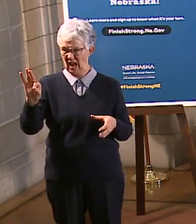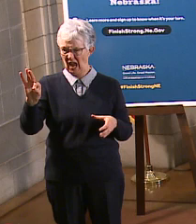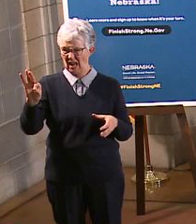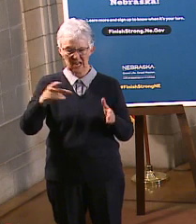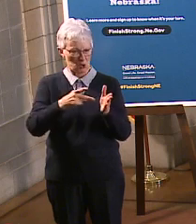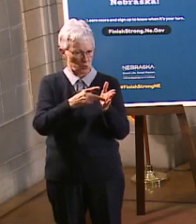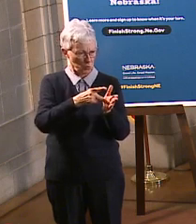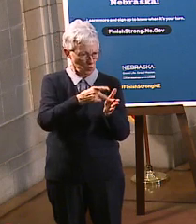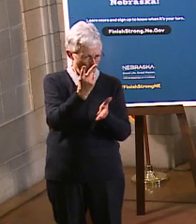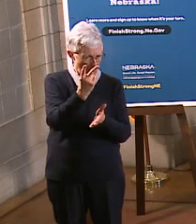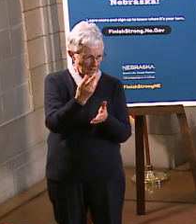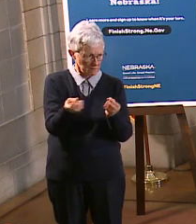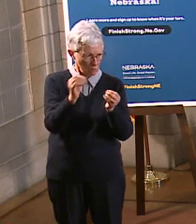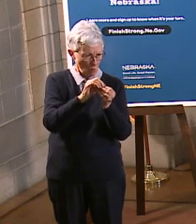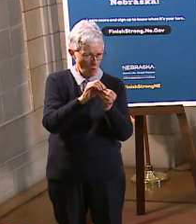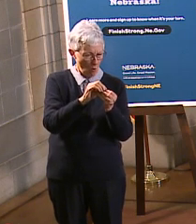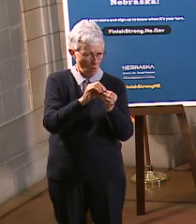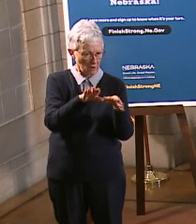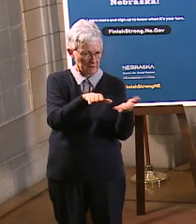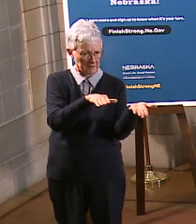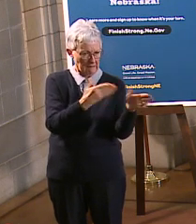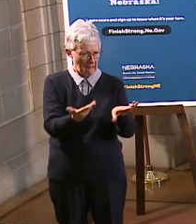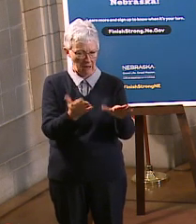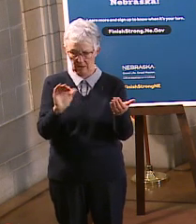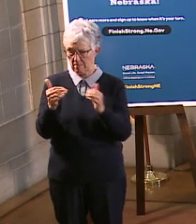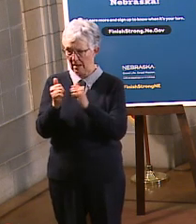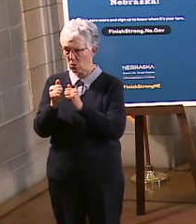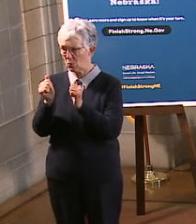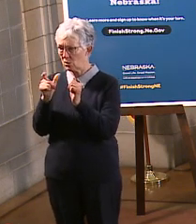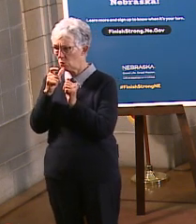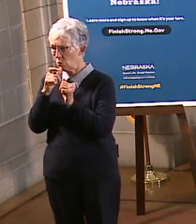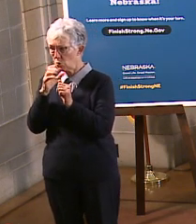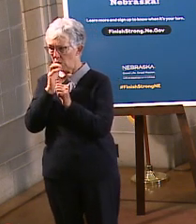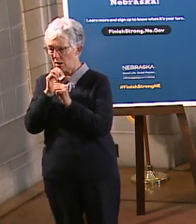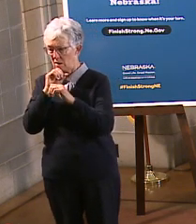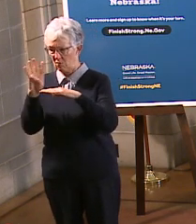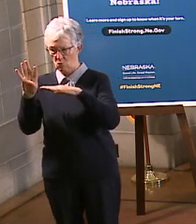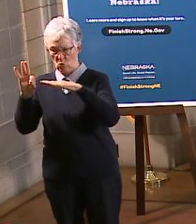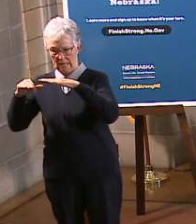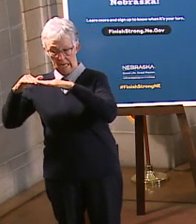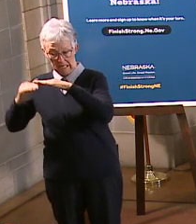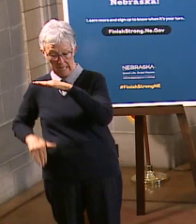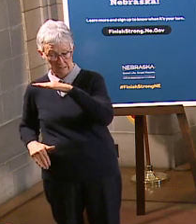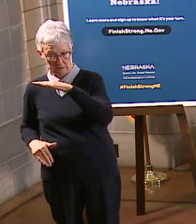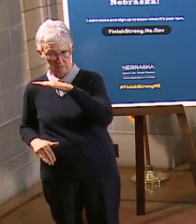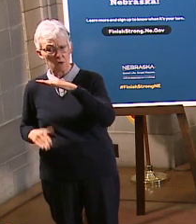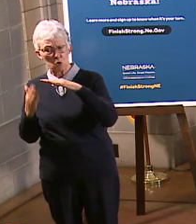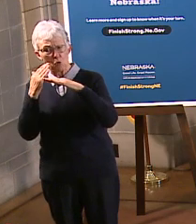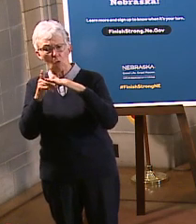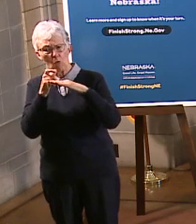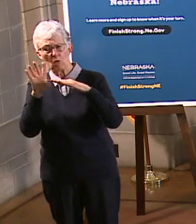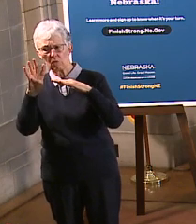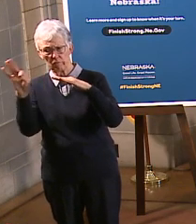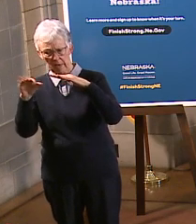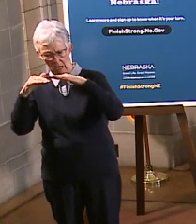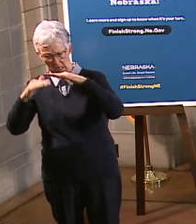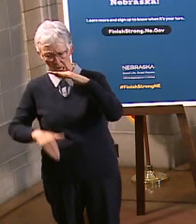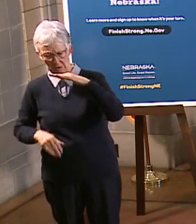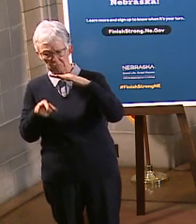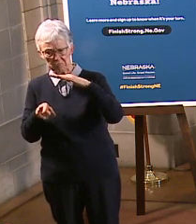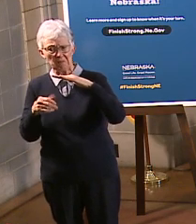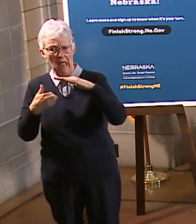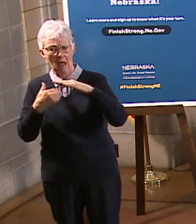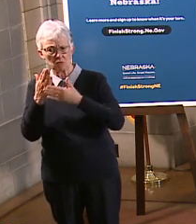everybody less than age 49 or less. And so we know that those people that are 49 or less are going to have some